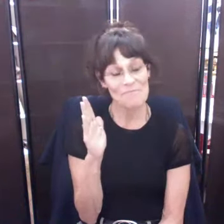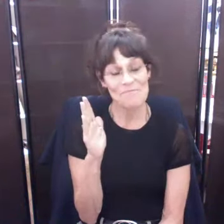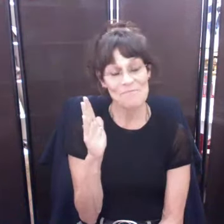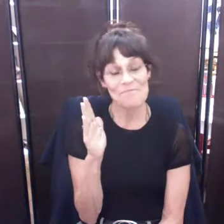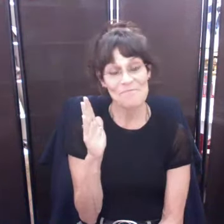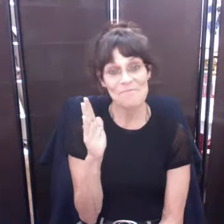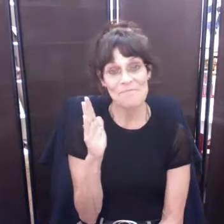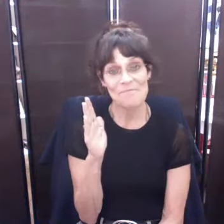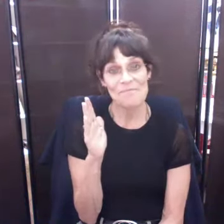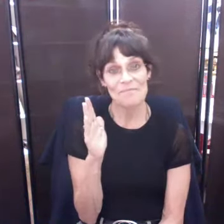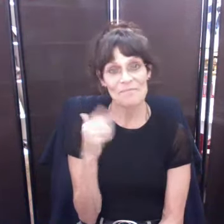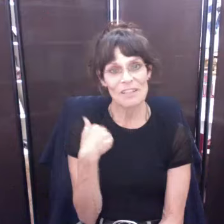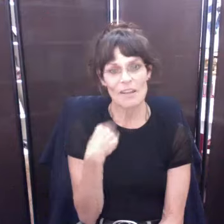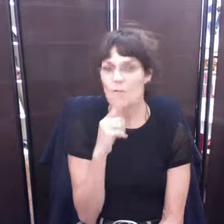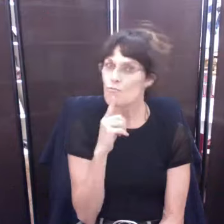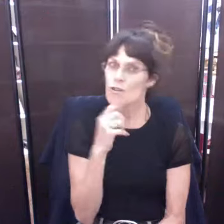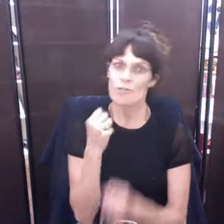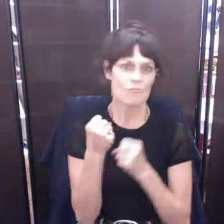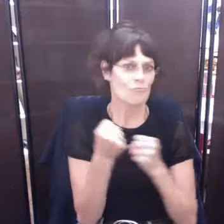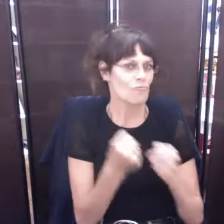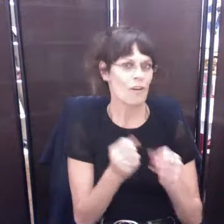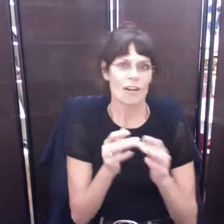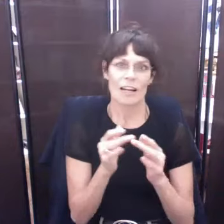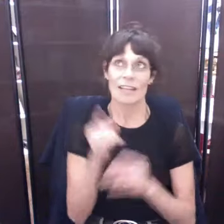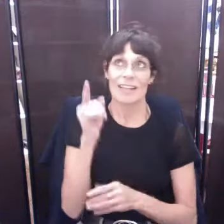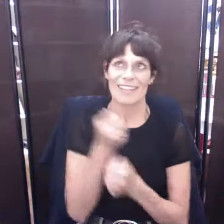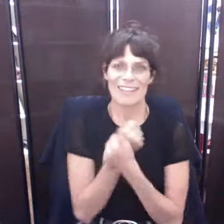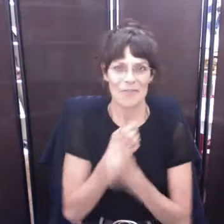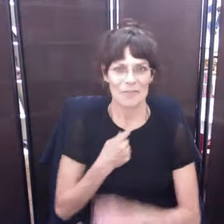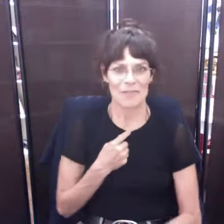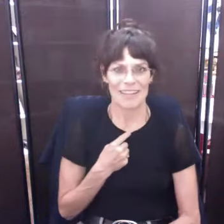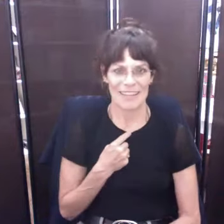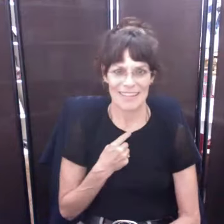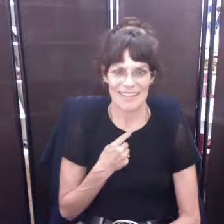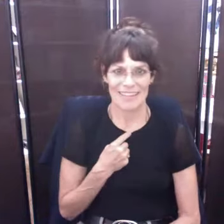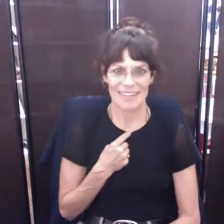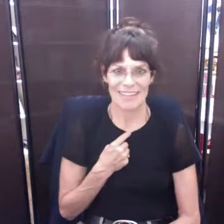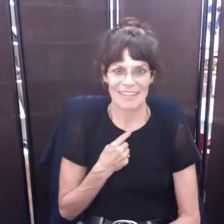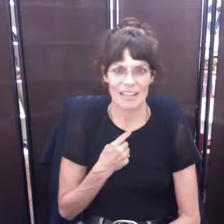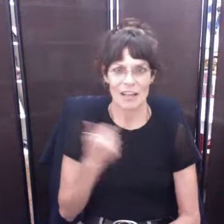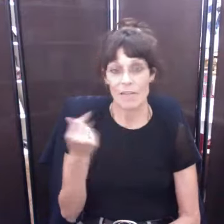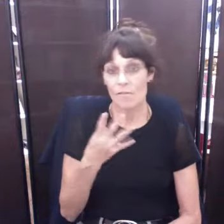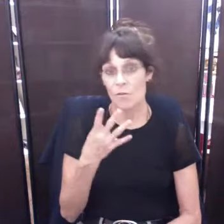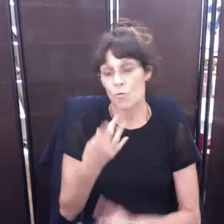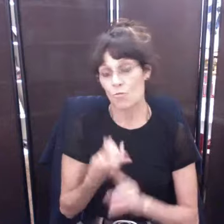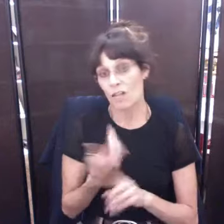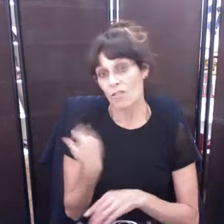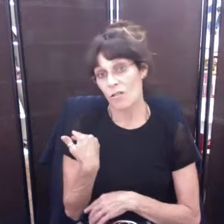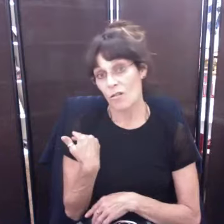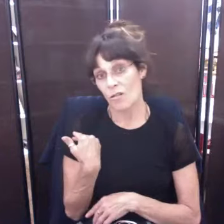And so I have a real strong contact with him, and he loves me very much. And a couple months ago, with all this Zoom stuff